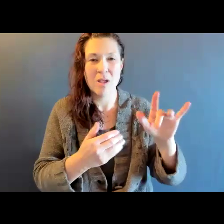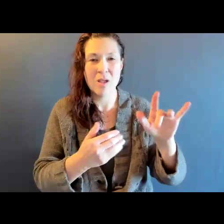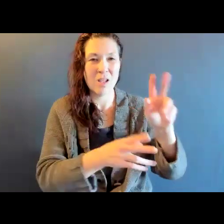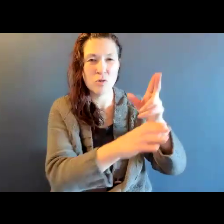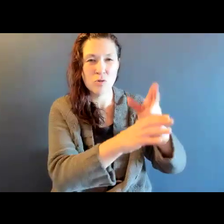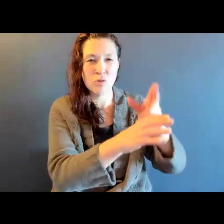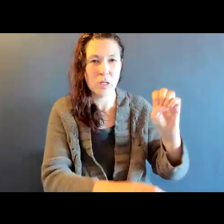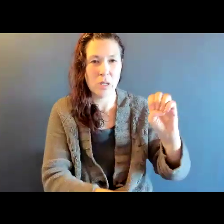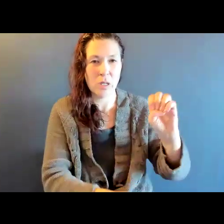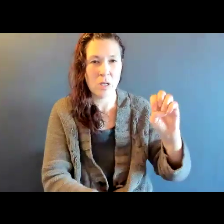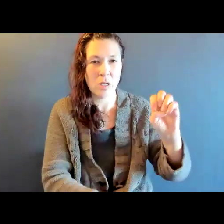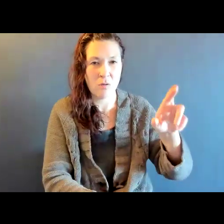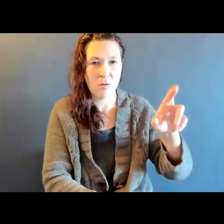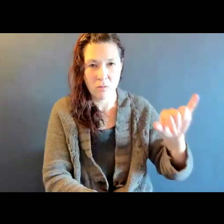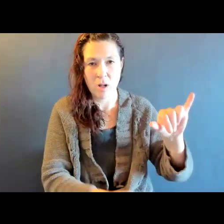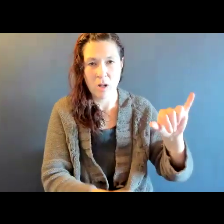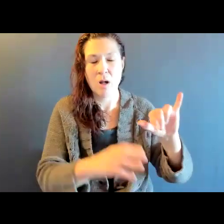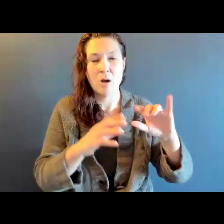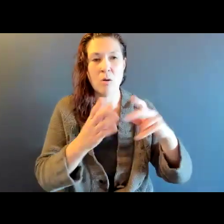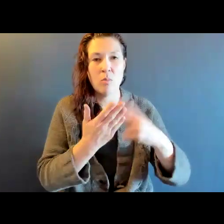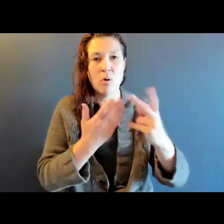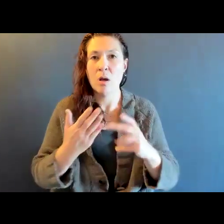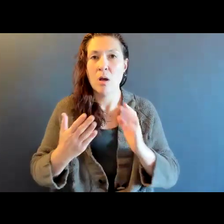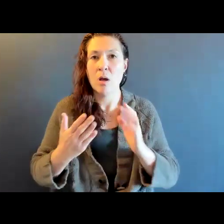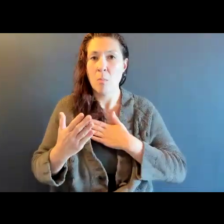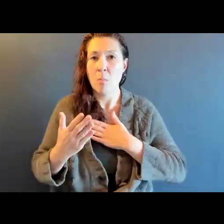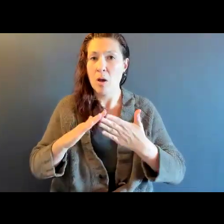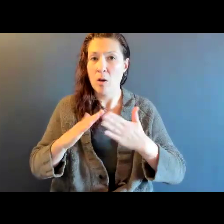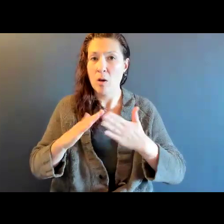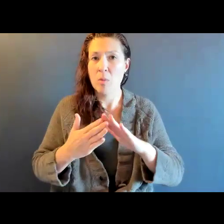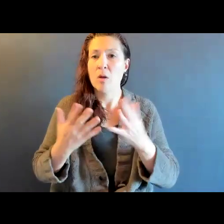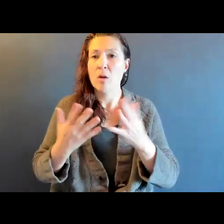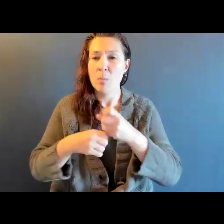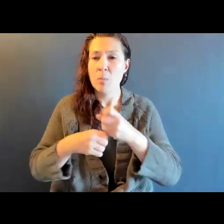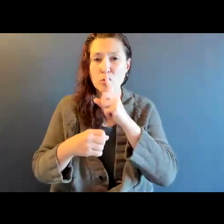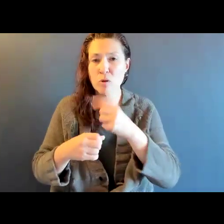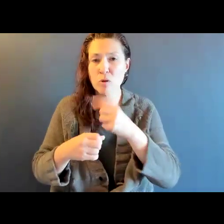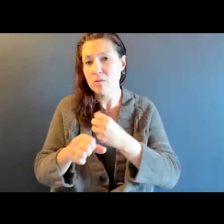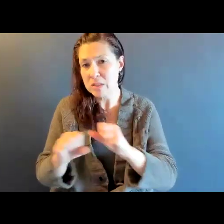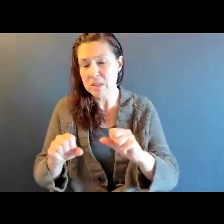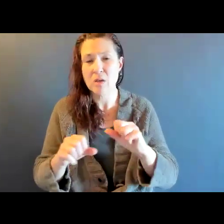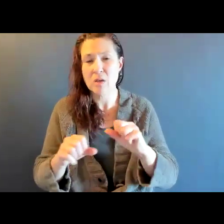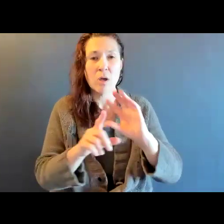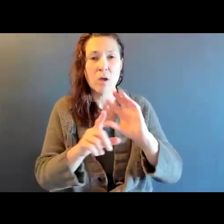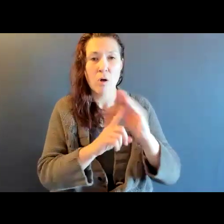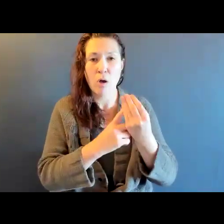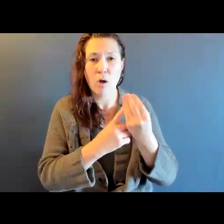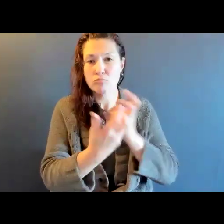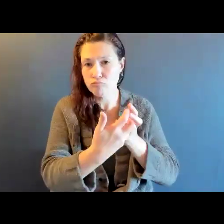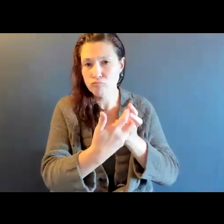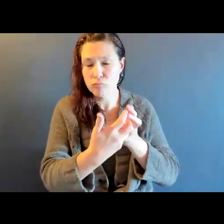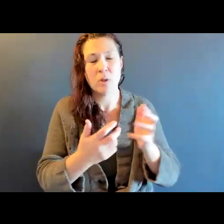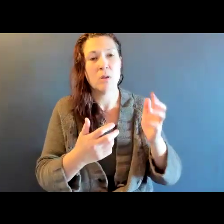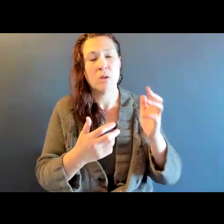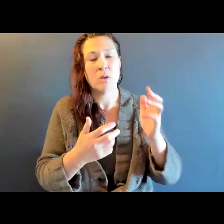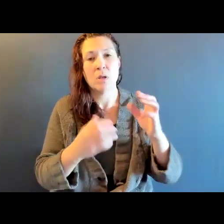diverse community that strives to provide safe, supportive, and culturally relevant educational experiences for all students and families. And I am